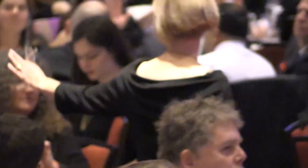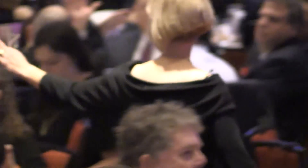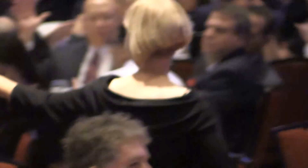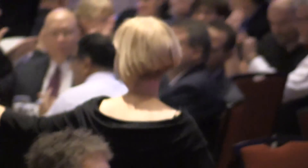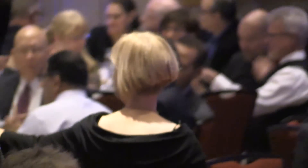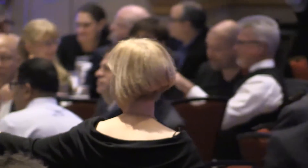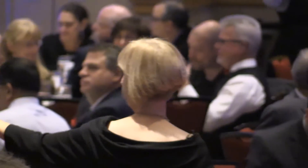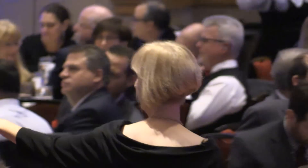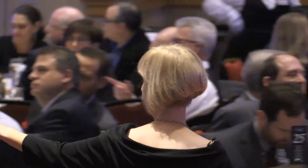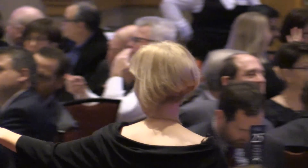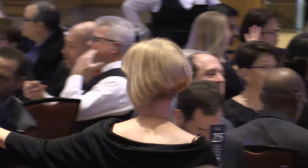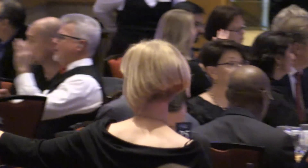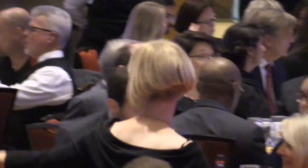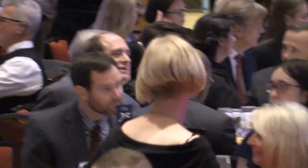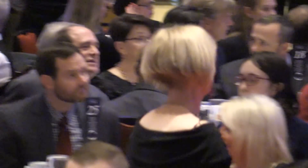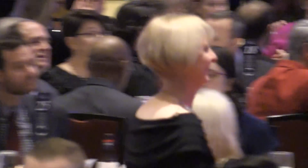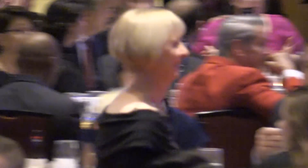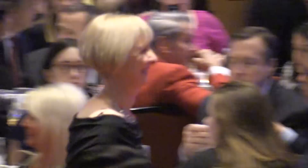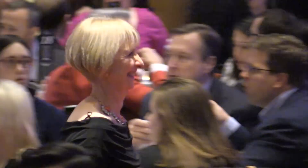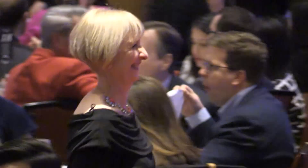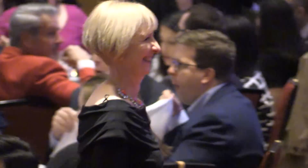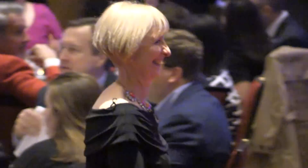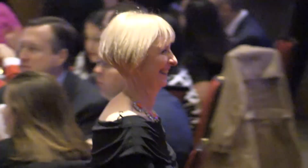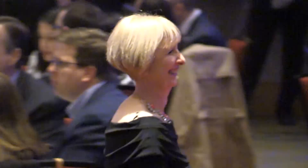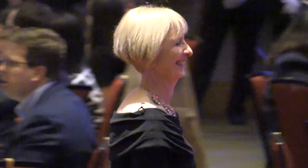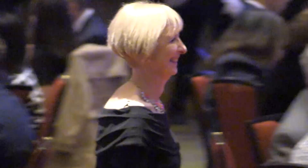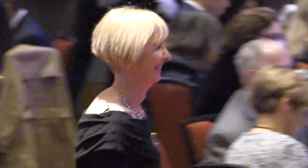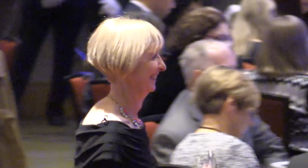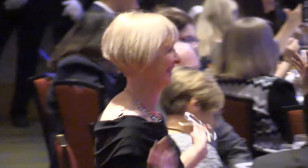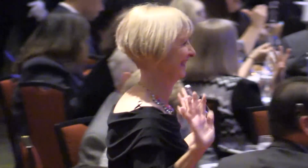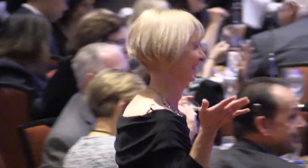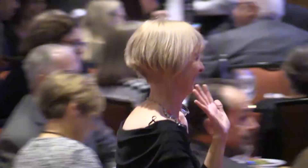Stephanie Buell, Joe Duarte,